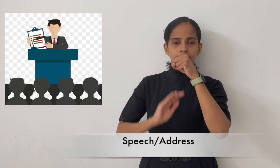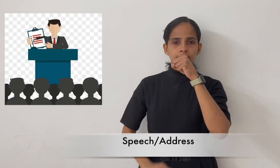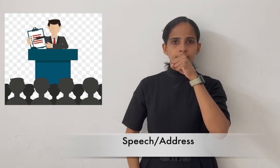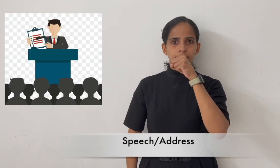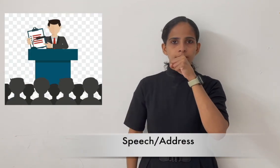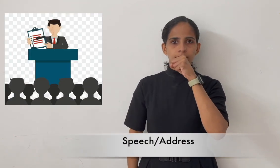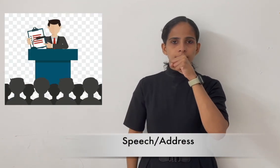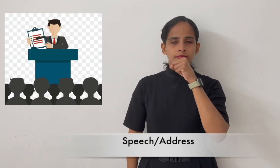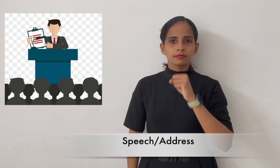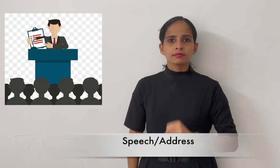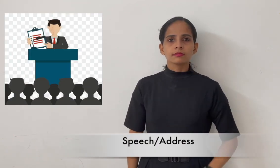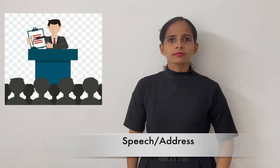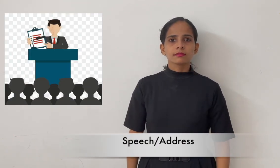Speech or address.